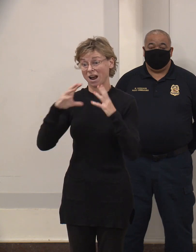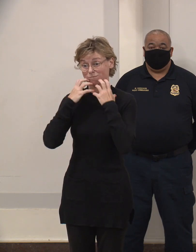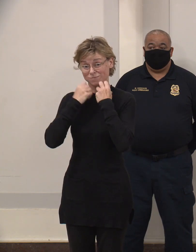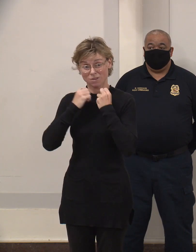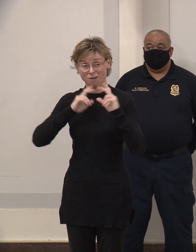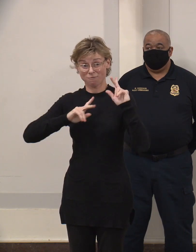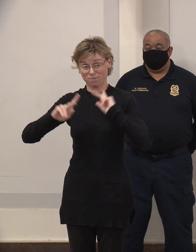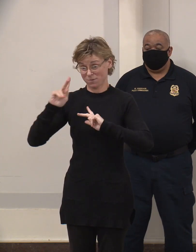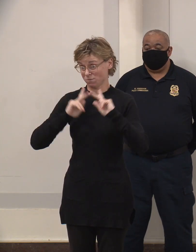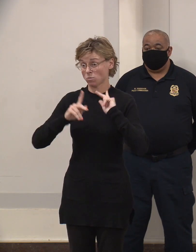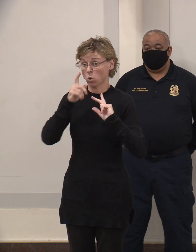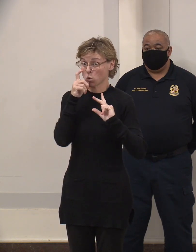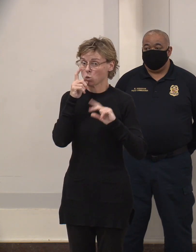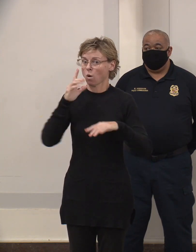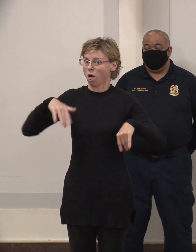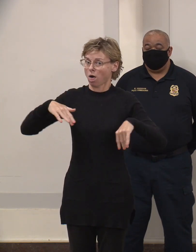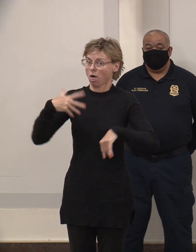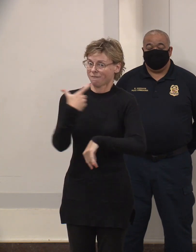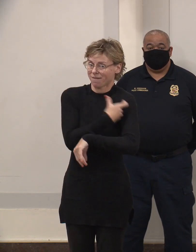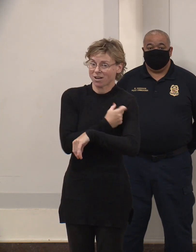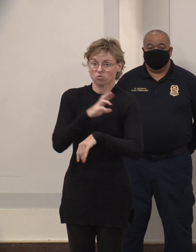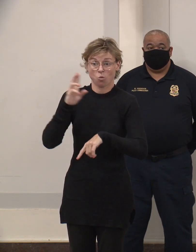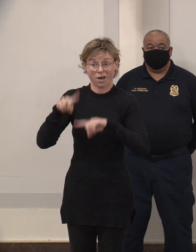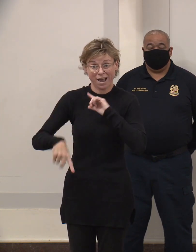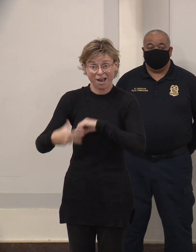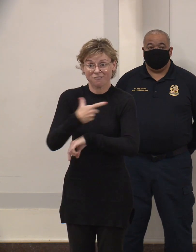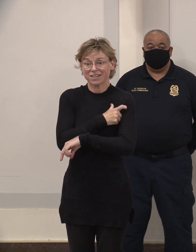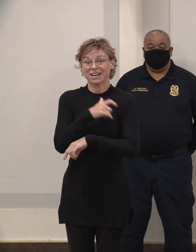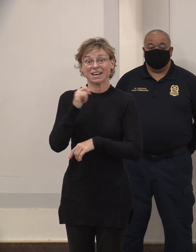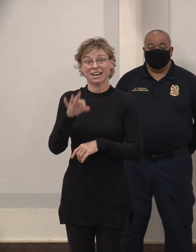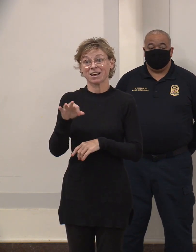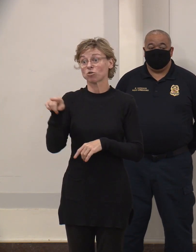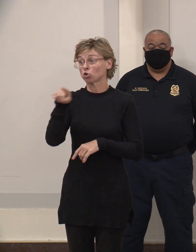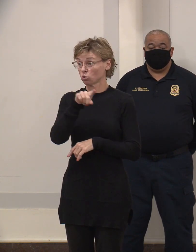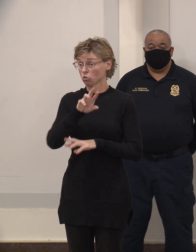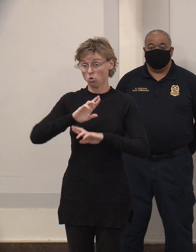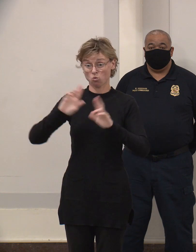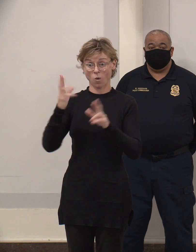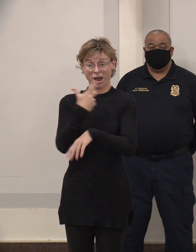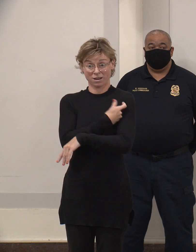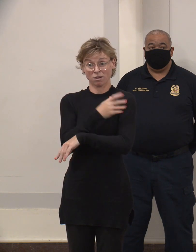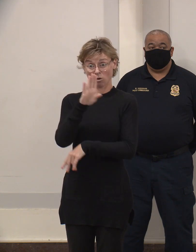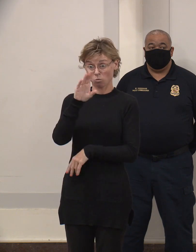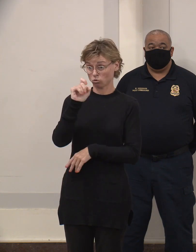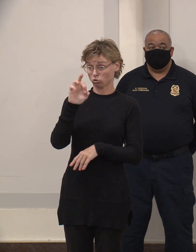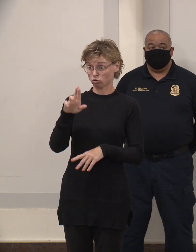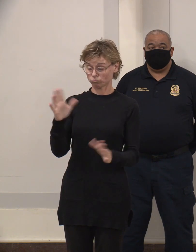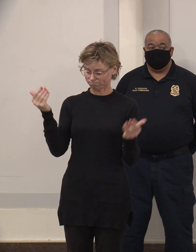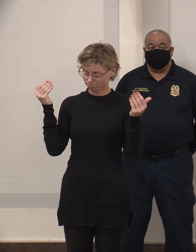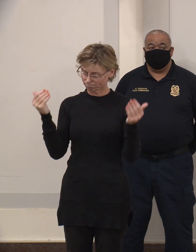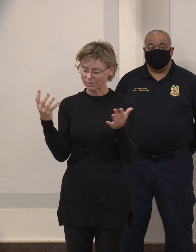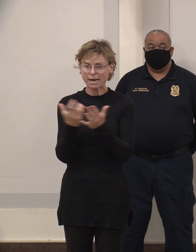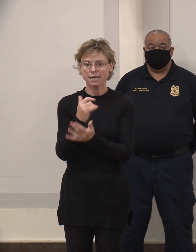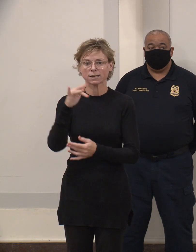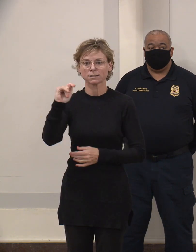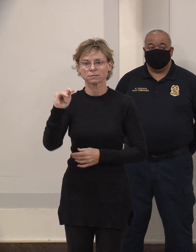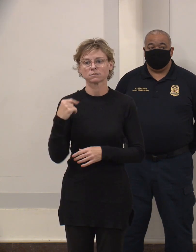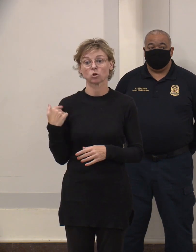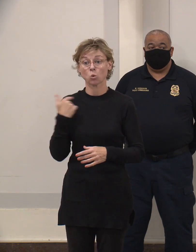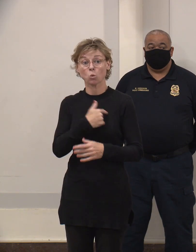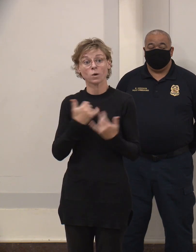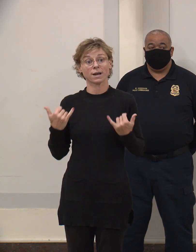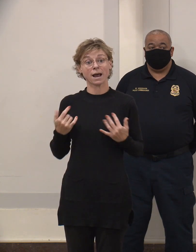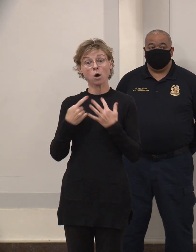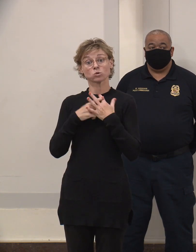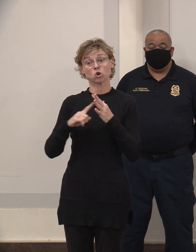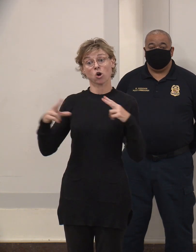vaccinated. If you are eligible to get vaccinated or are due for your booster, get it. In addition to us entering the holiday season,